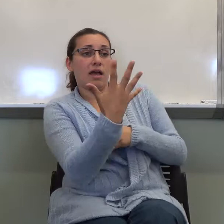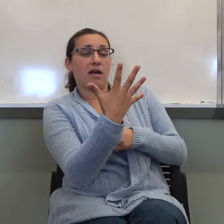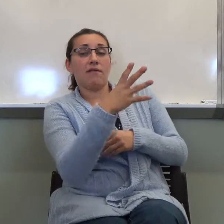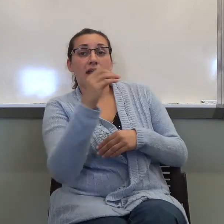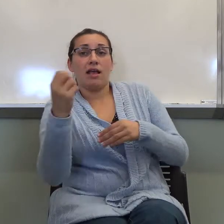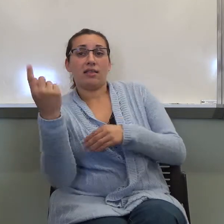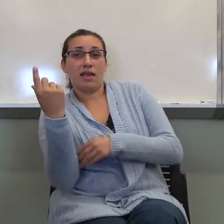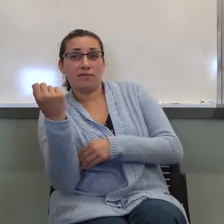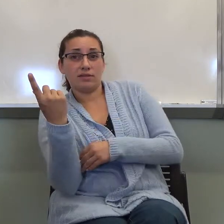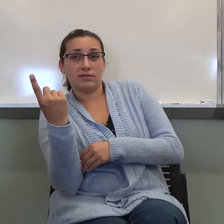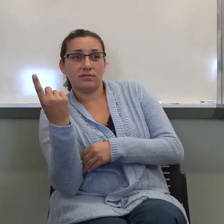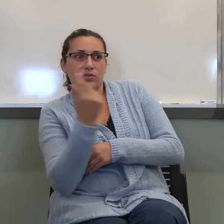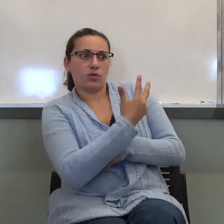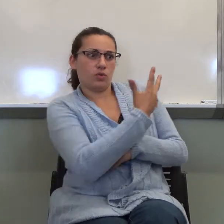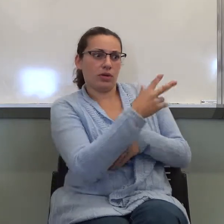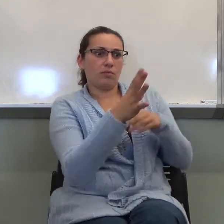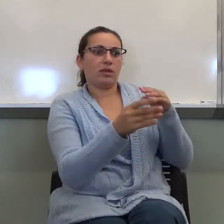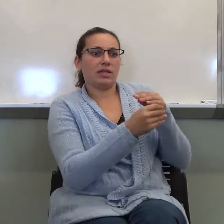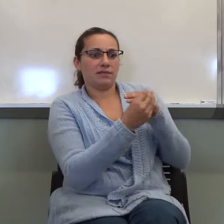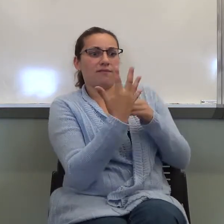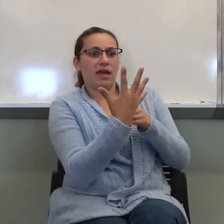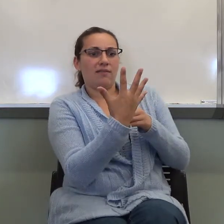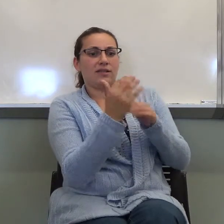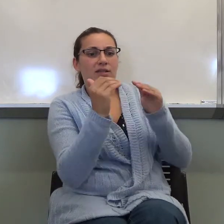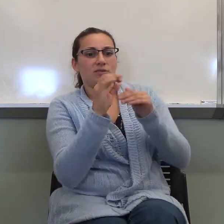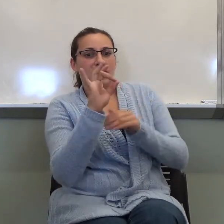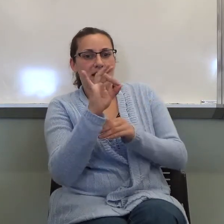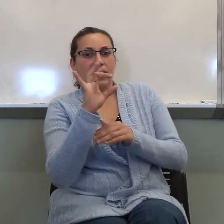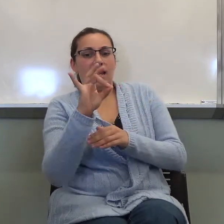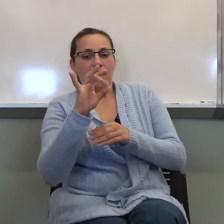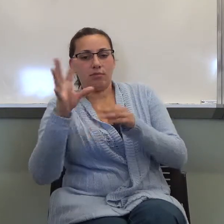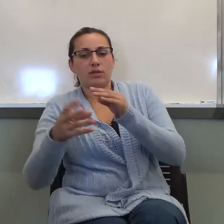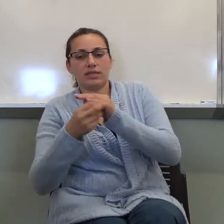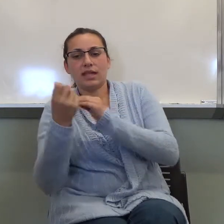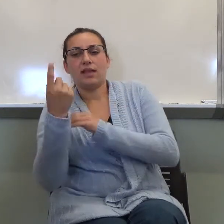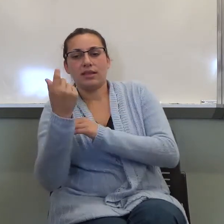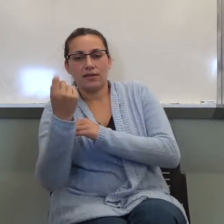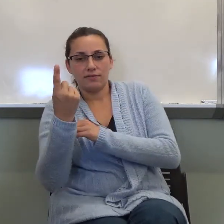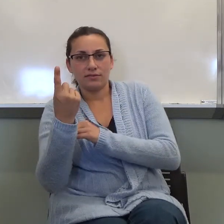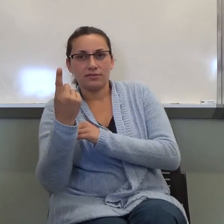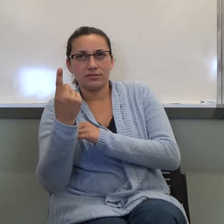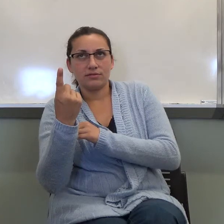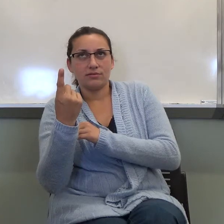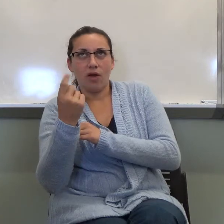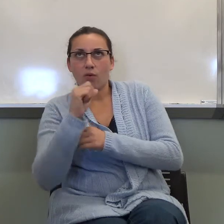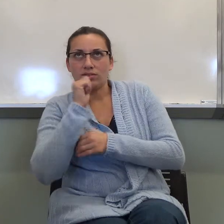Okay, 3 plus 5 is 8. 8 plus 11. That's outside my table, I'm sorry.